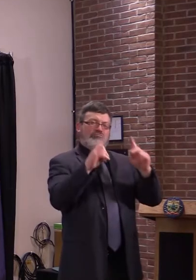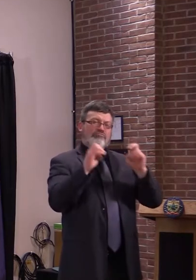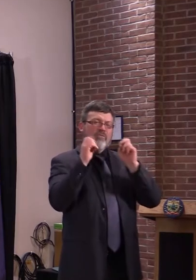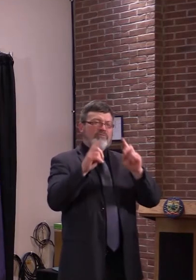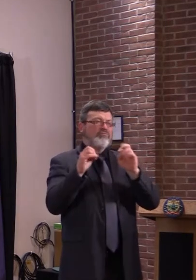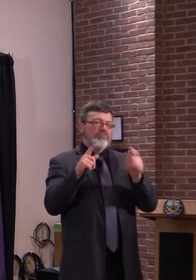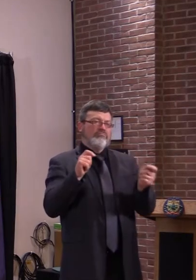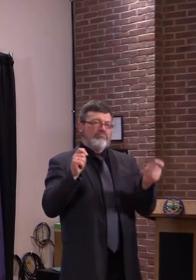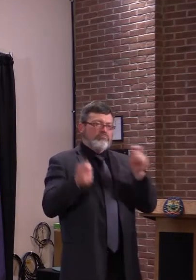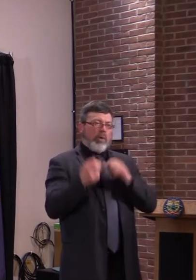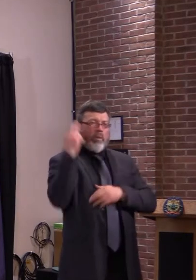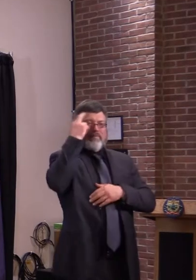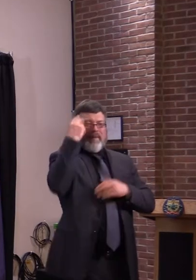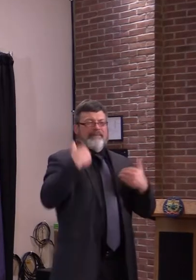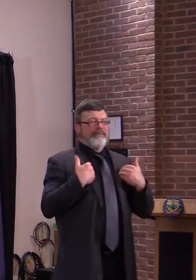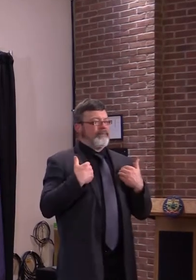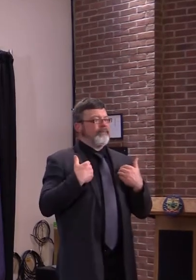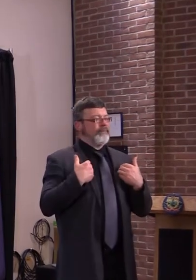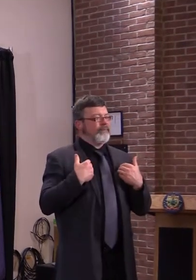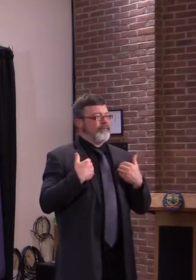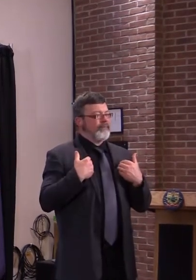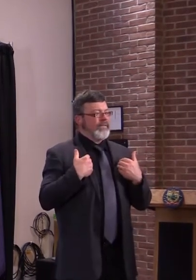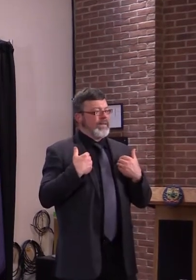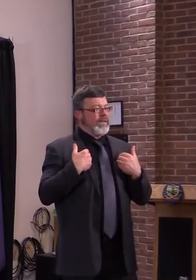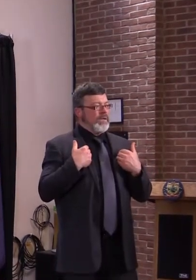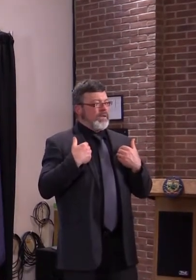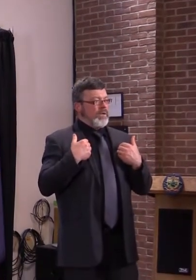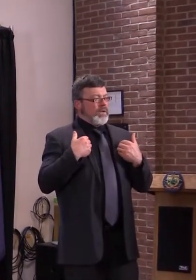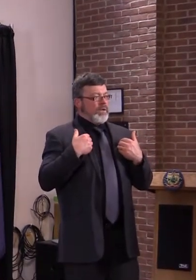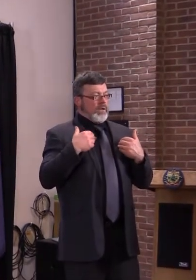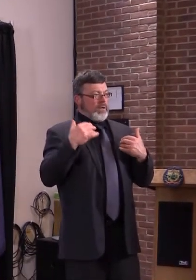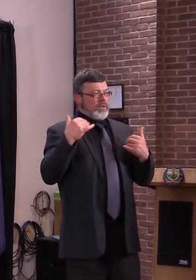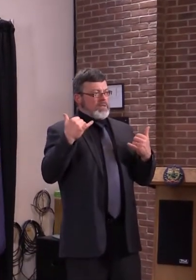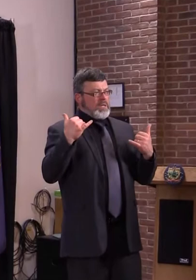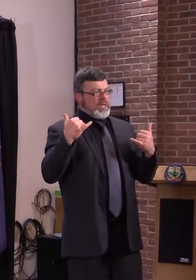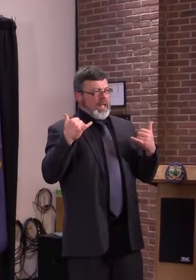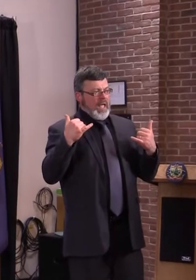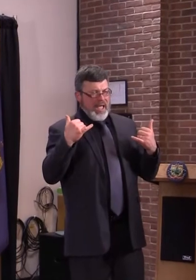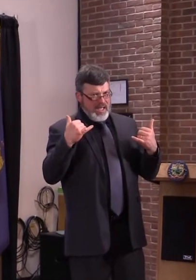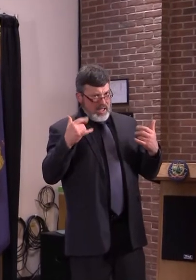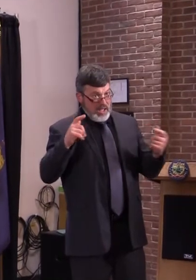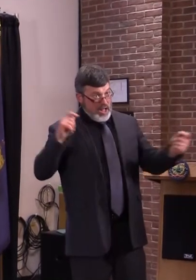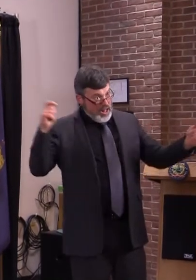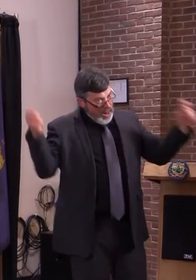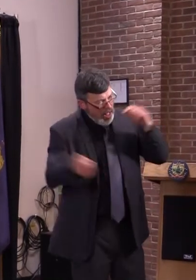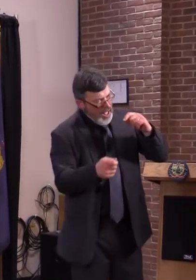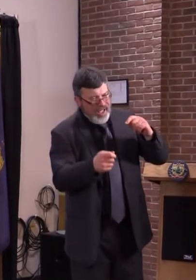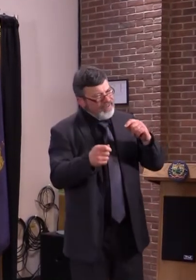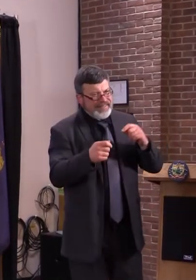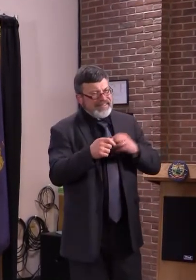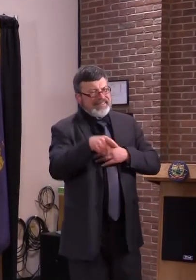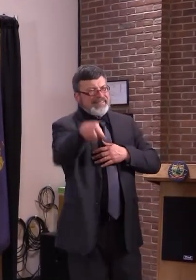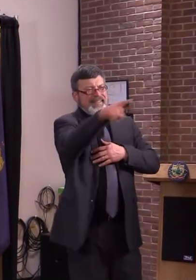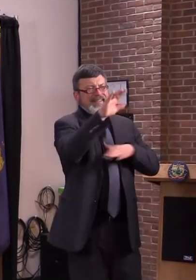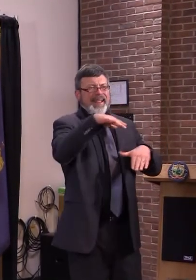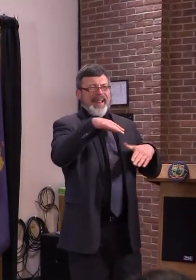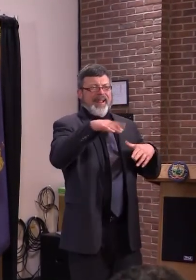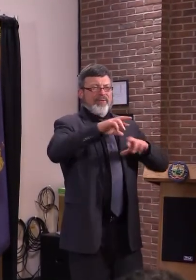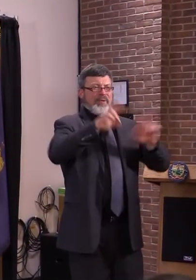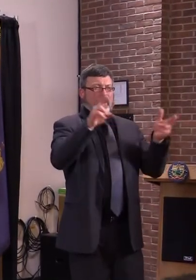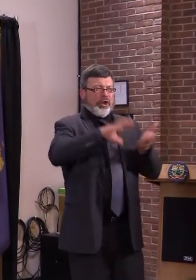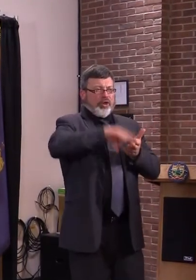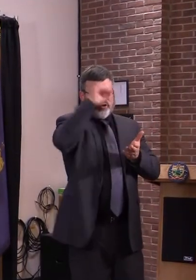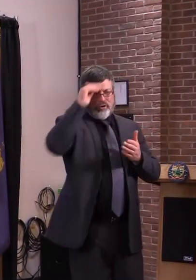there before we change and make any further adjustments. But having said all that, I mean, I am sensitive to